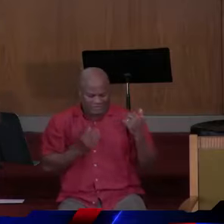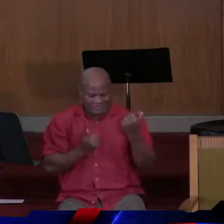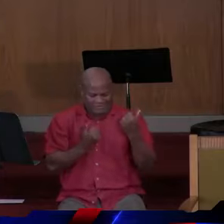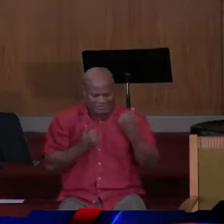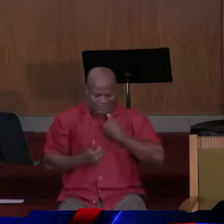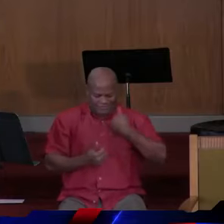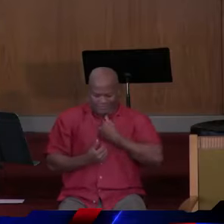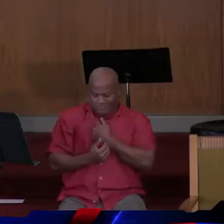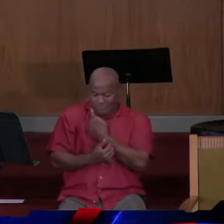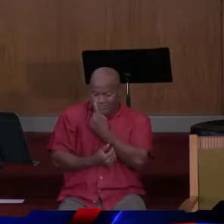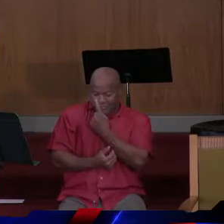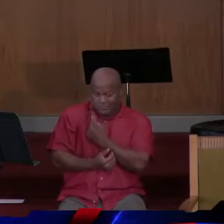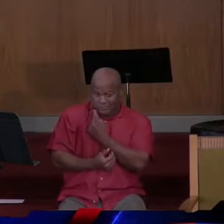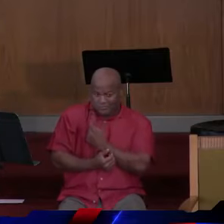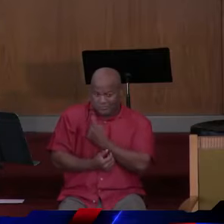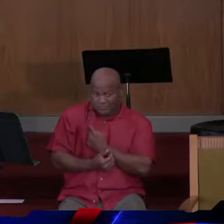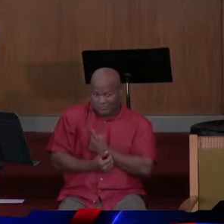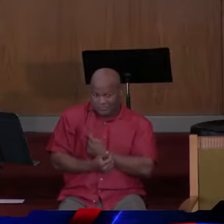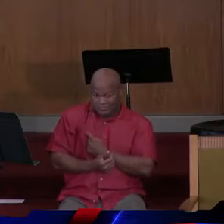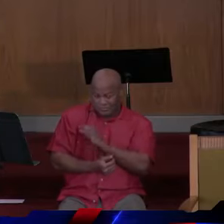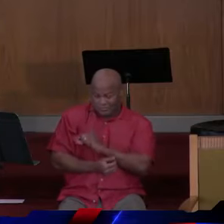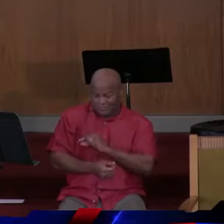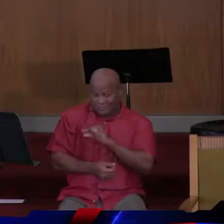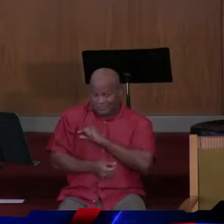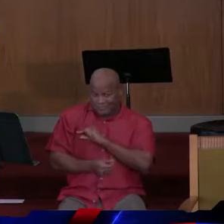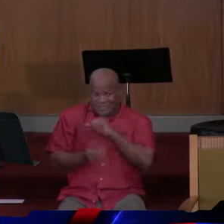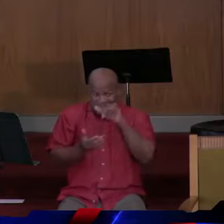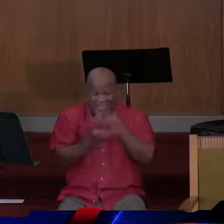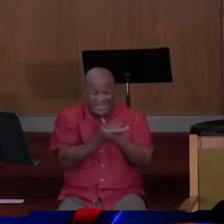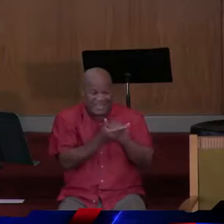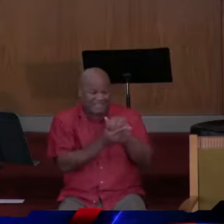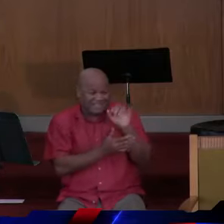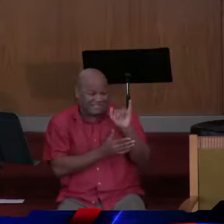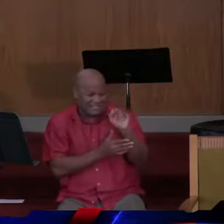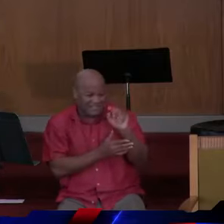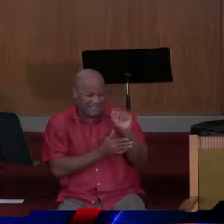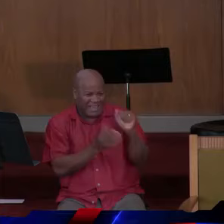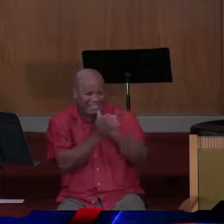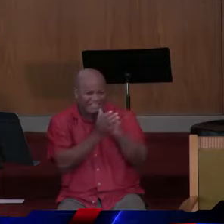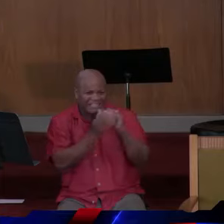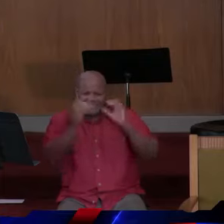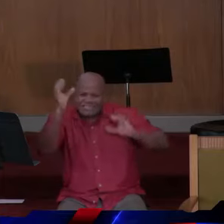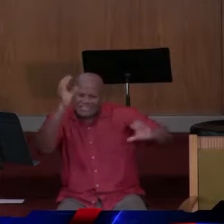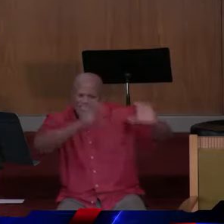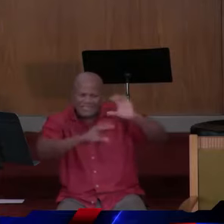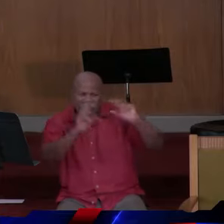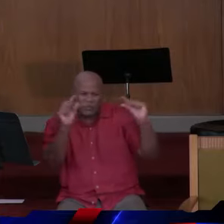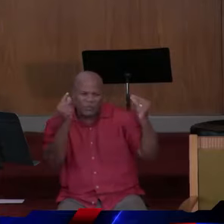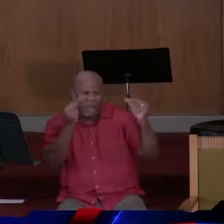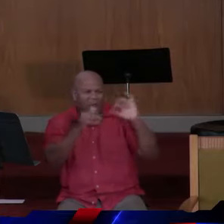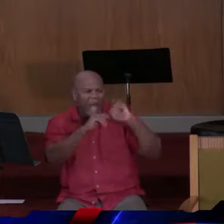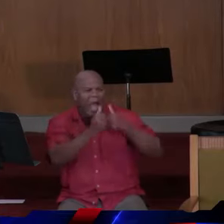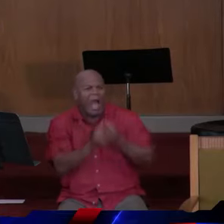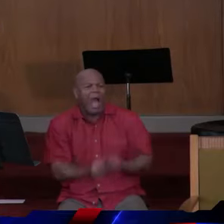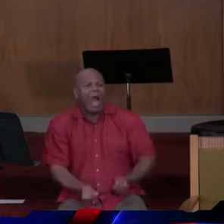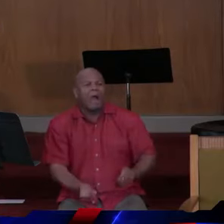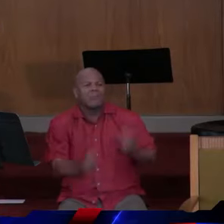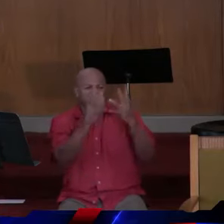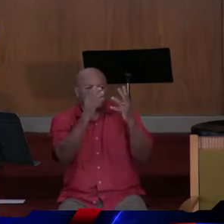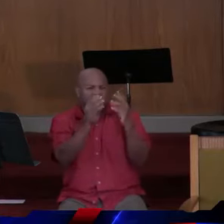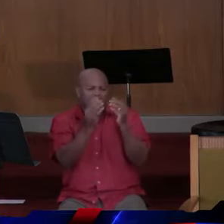integrity with the little things. Integrity is a scientific term that deals with the purity of